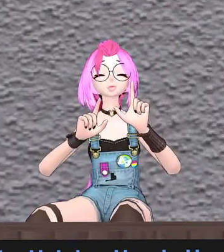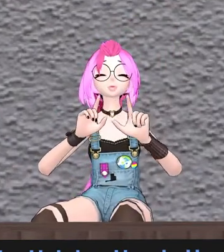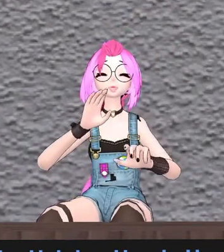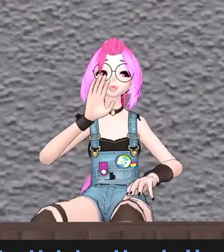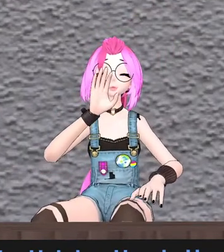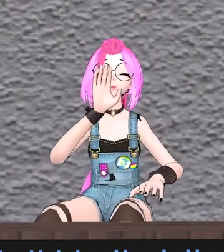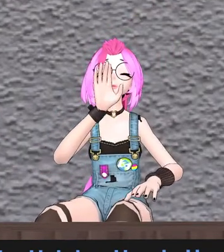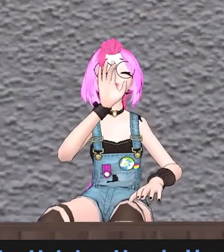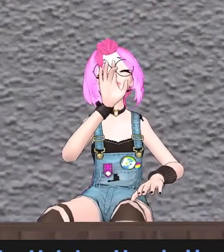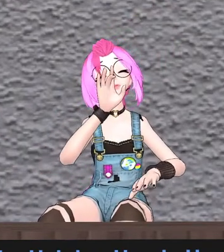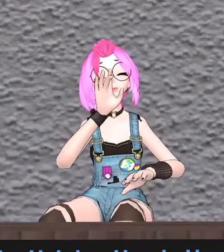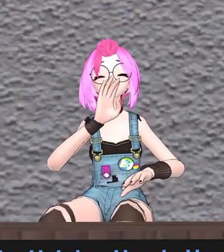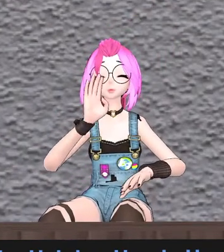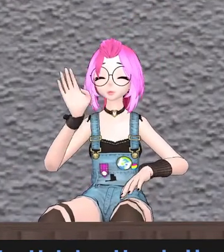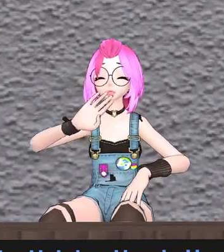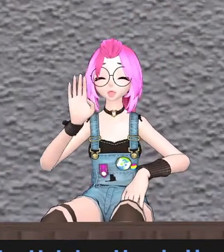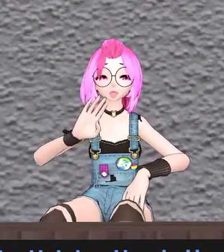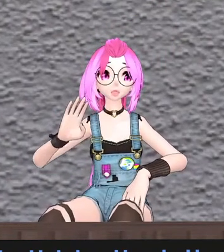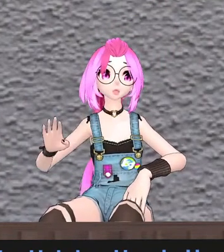initialize. Hi, Web.